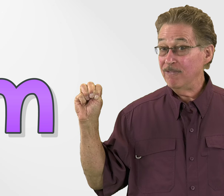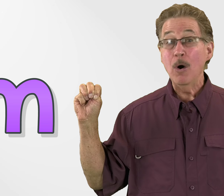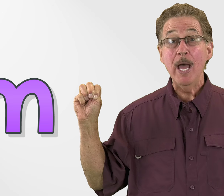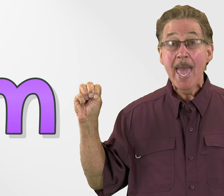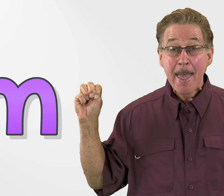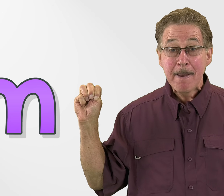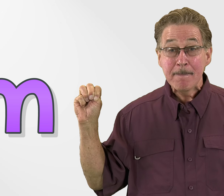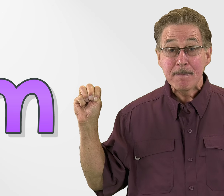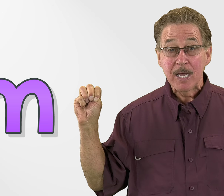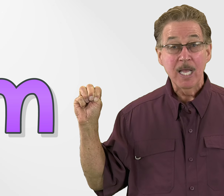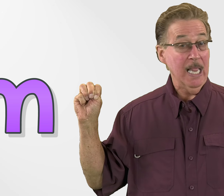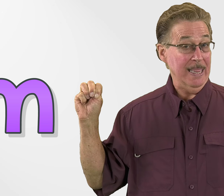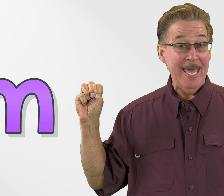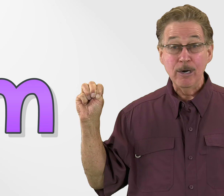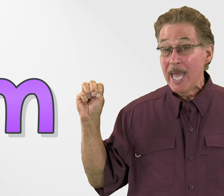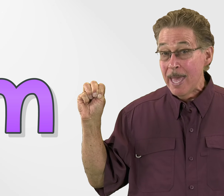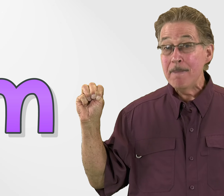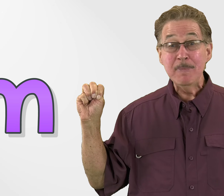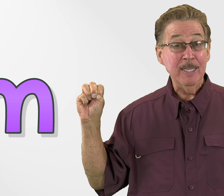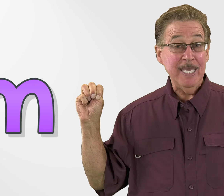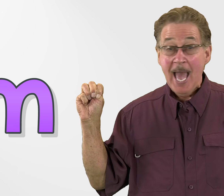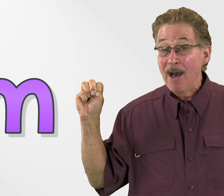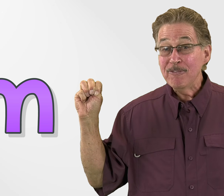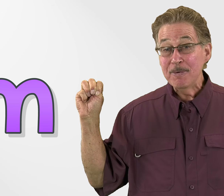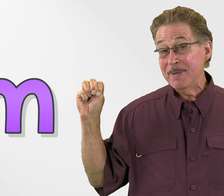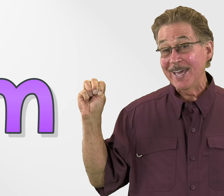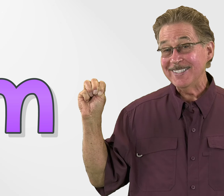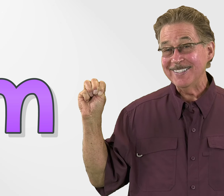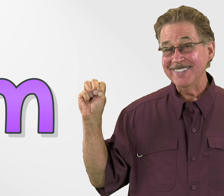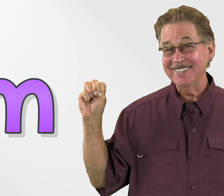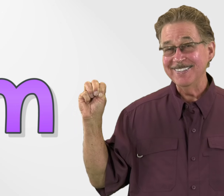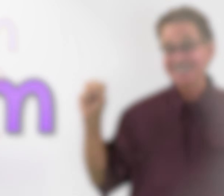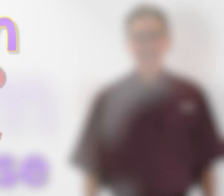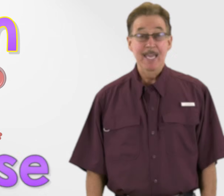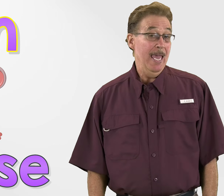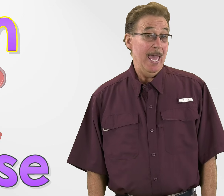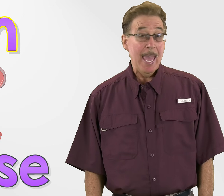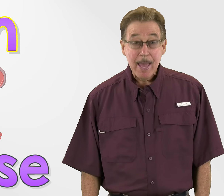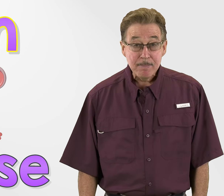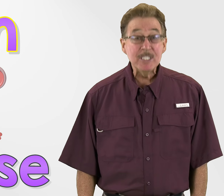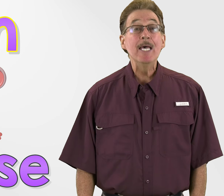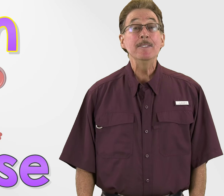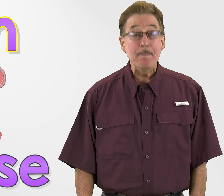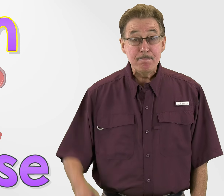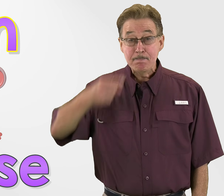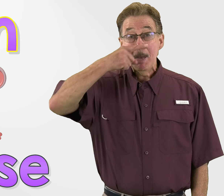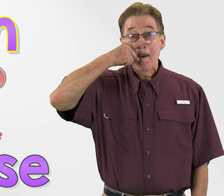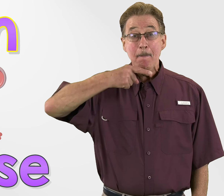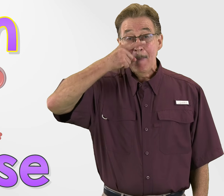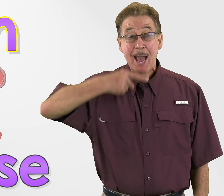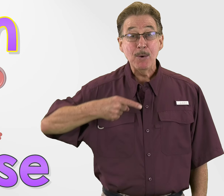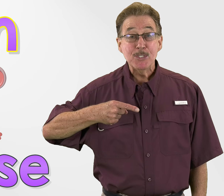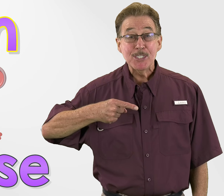for M. Letter M in the alphabet. M says